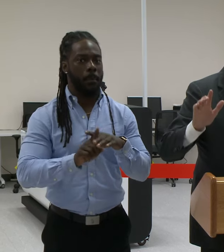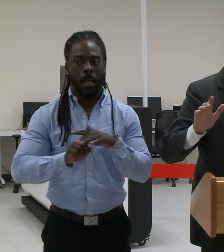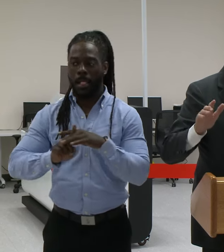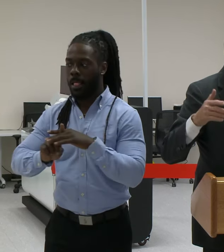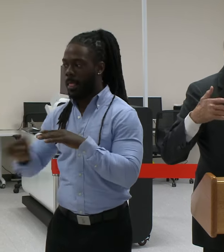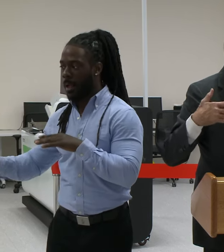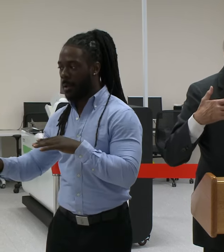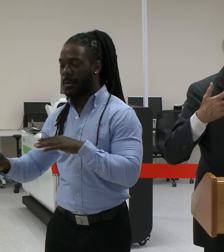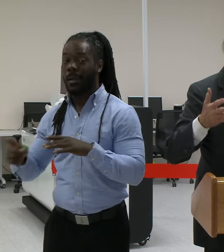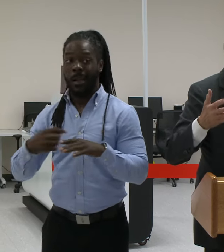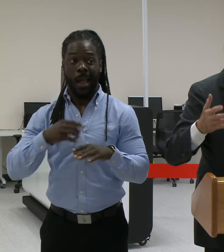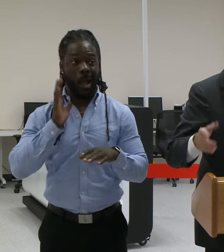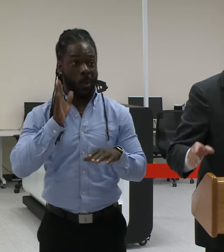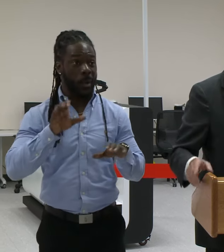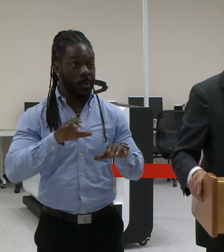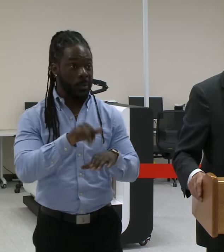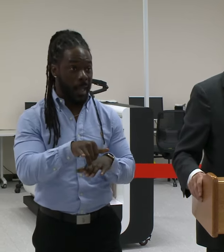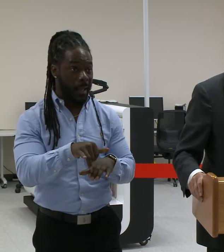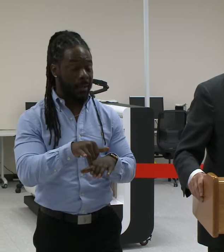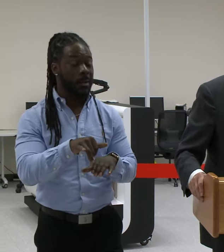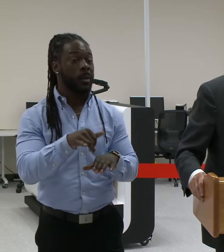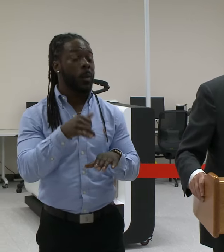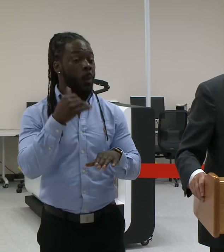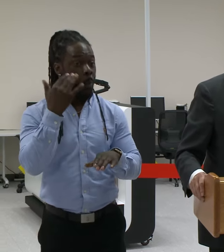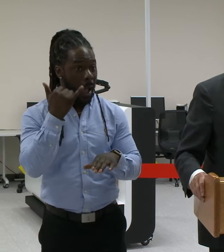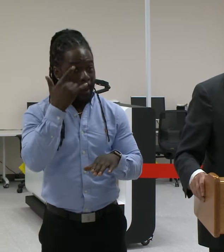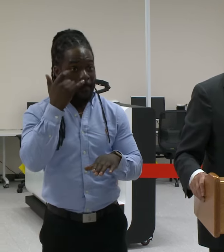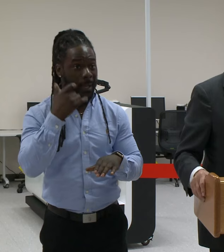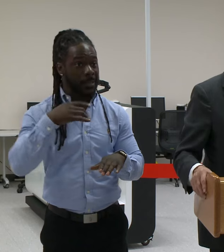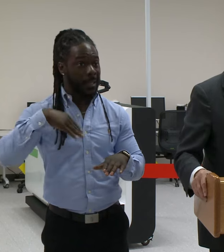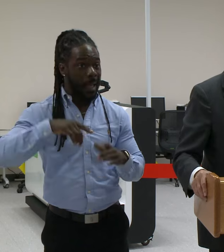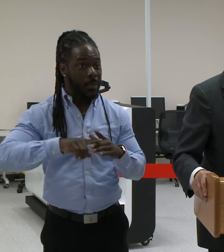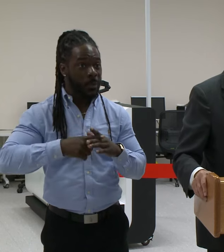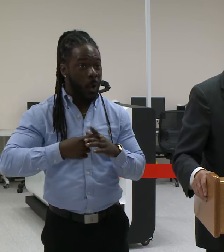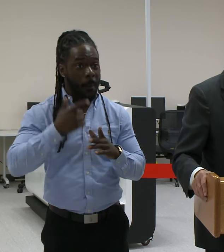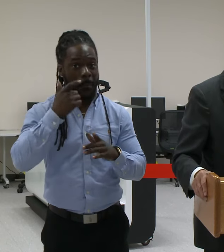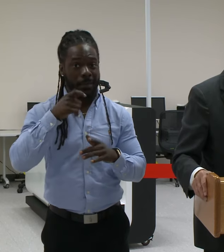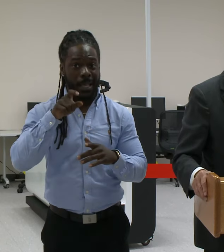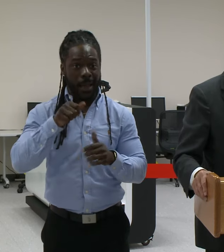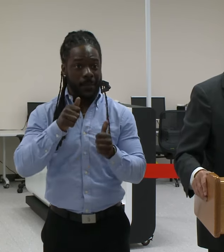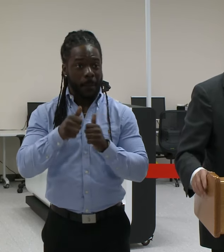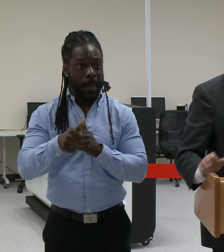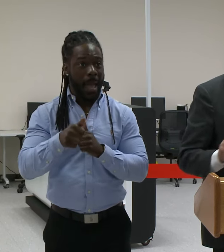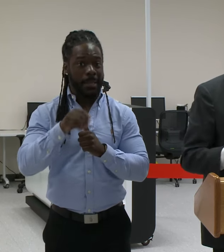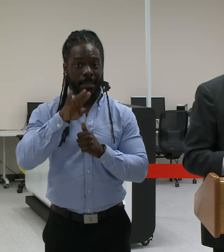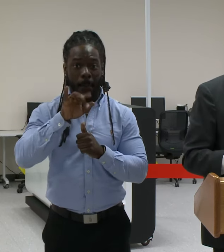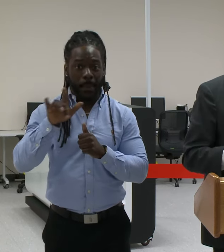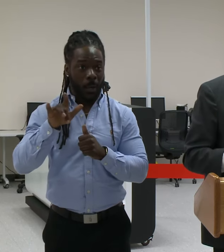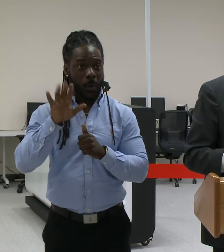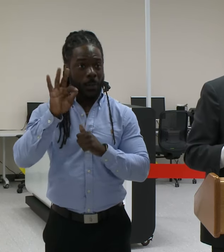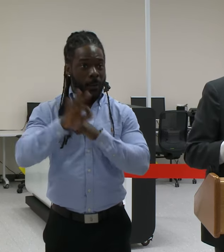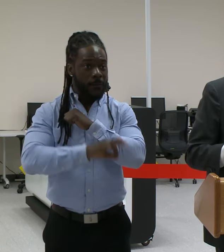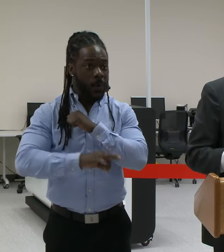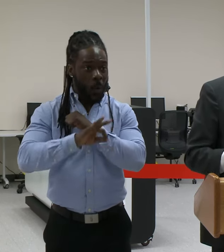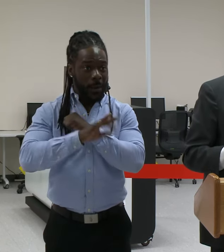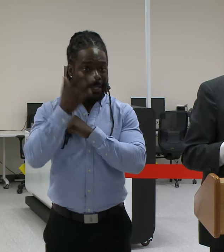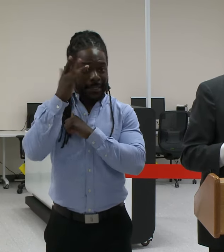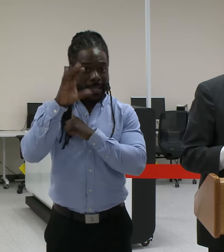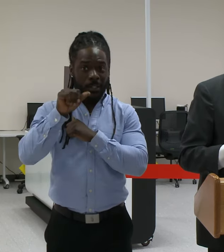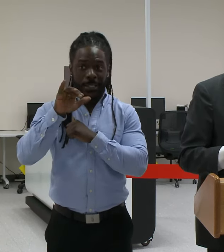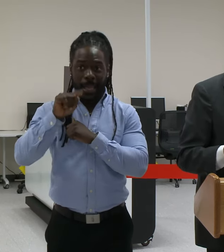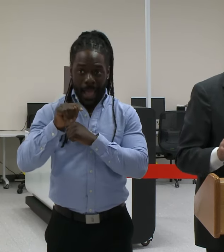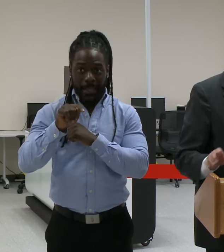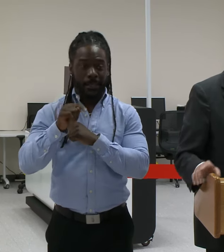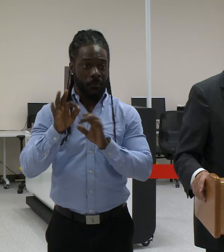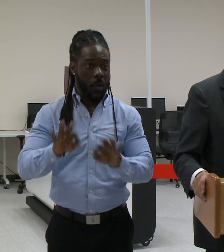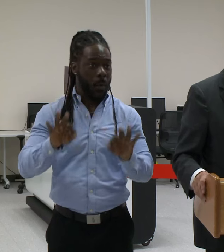I need to explain to you, we are late starting because we had a bill that we had to pass, the Foreign Intelligence Surveillance Act, a critical bill to the security of the